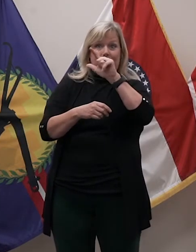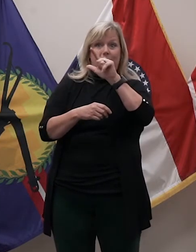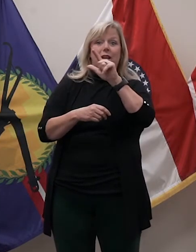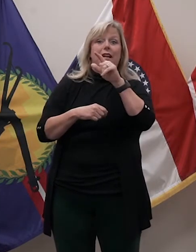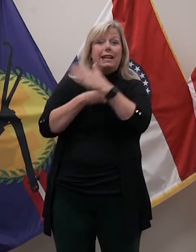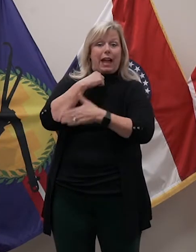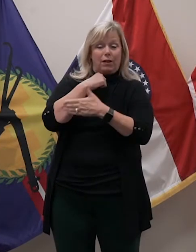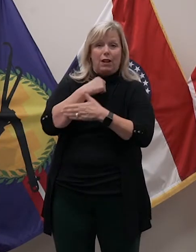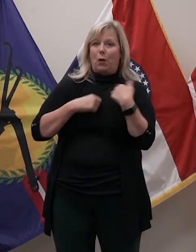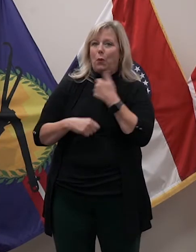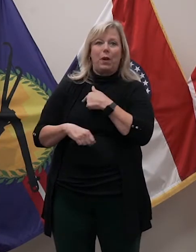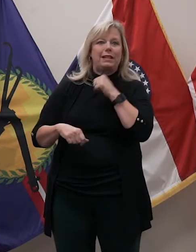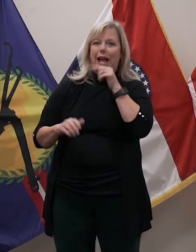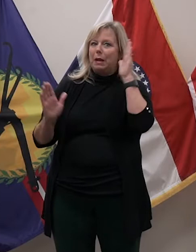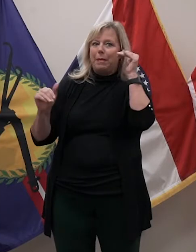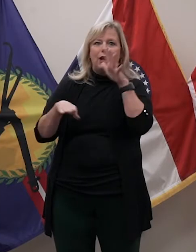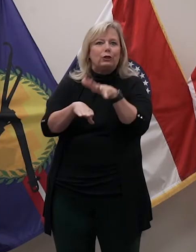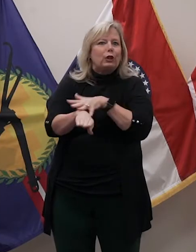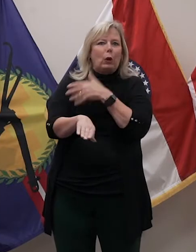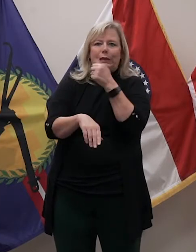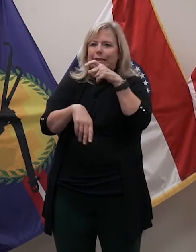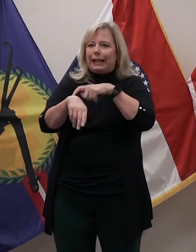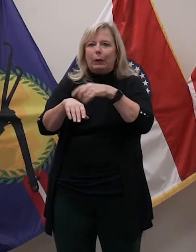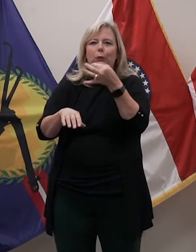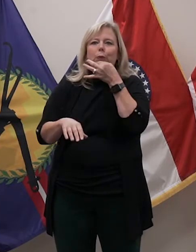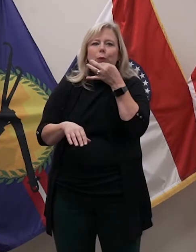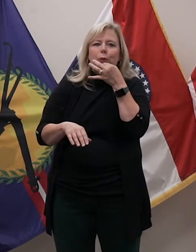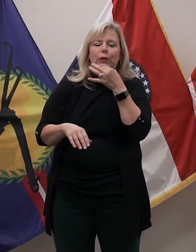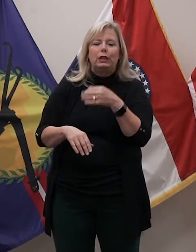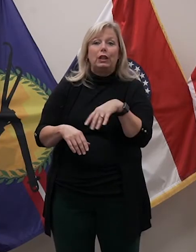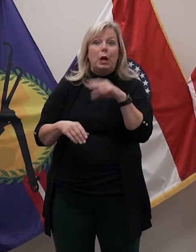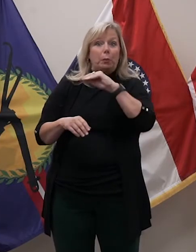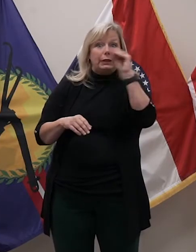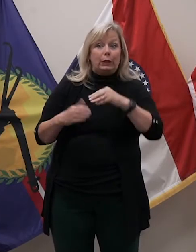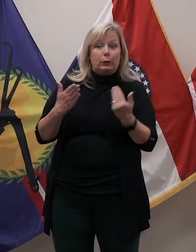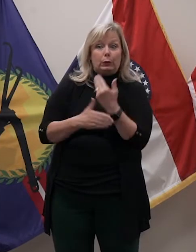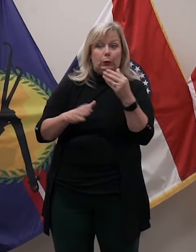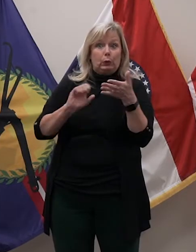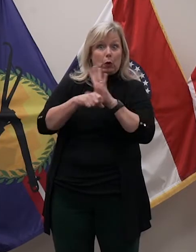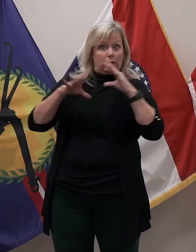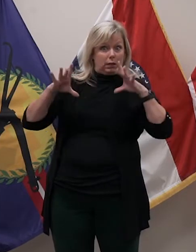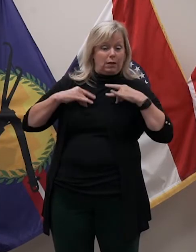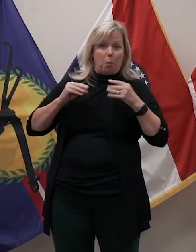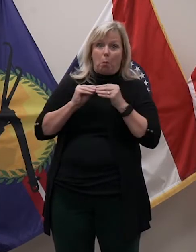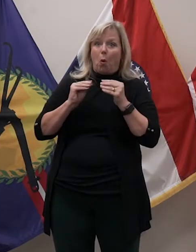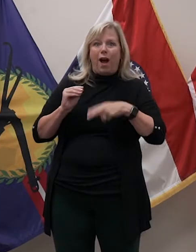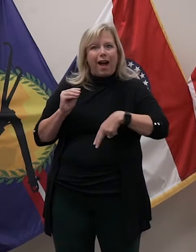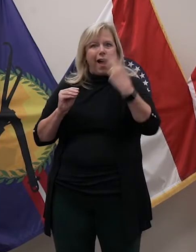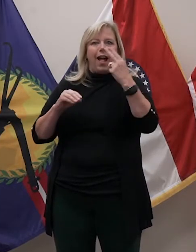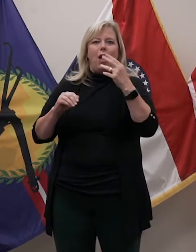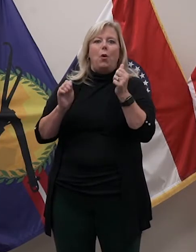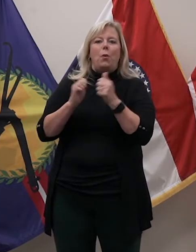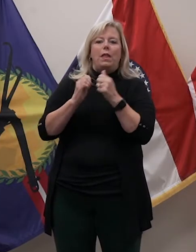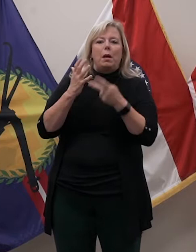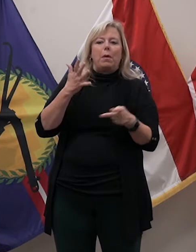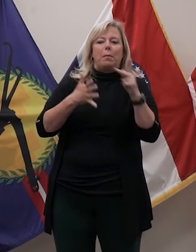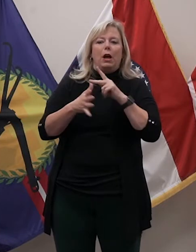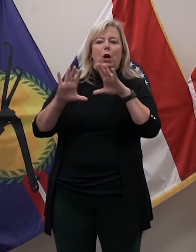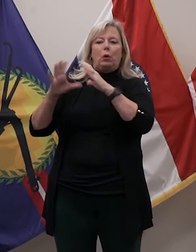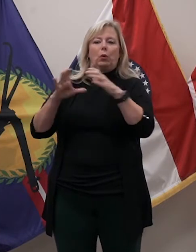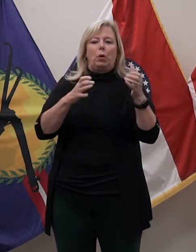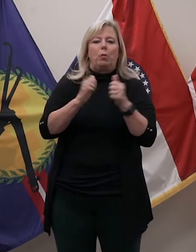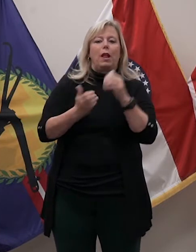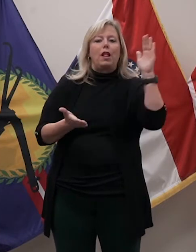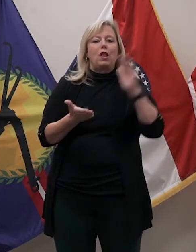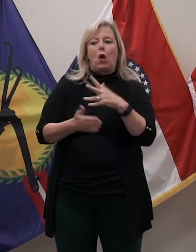we're not expecting a slowdown anytime soon. Rates of new infection are much higher among population groups with